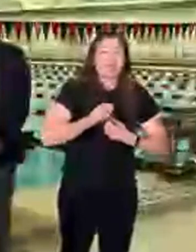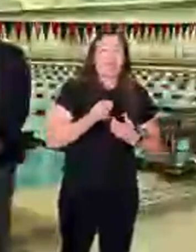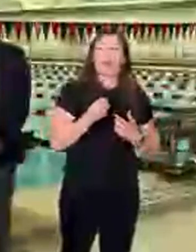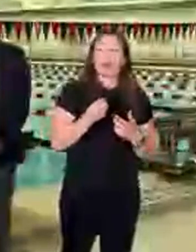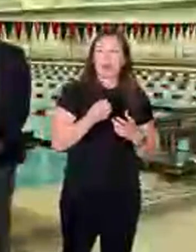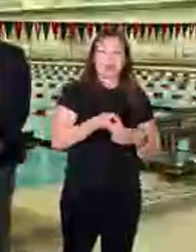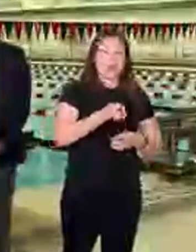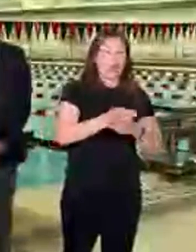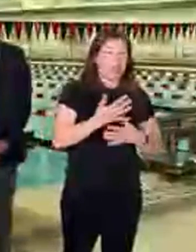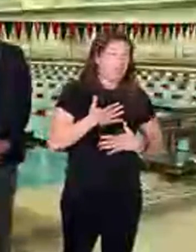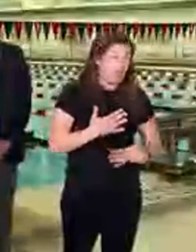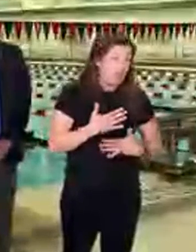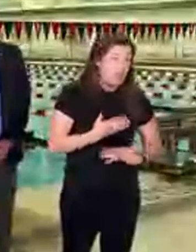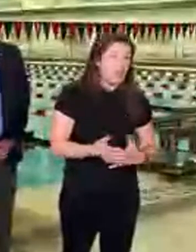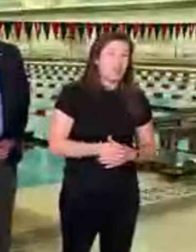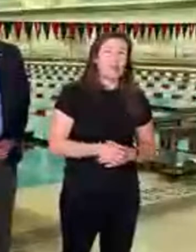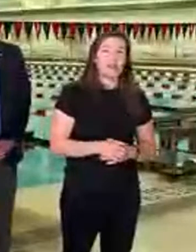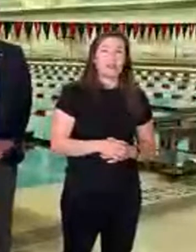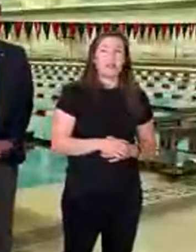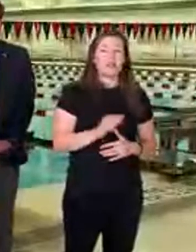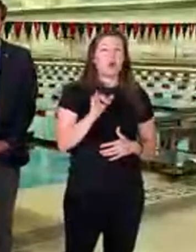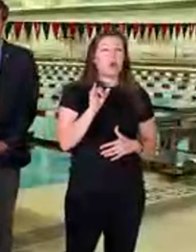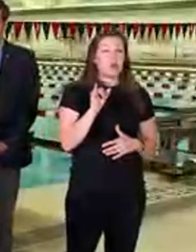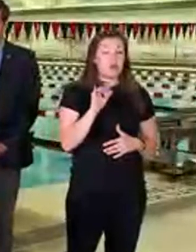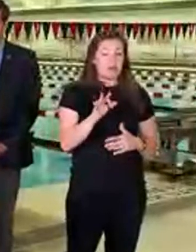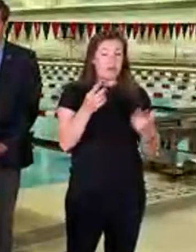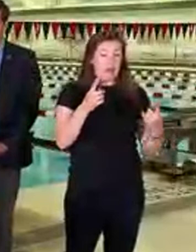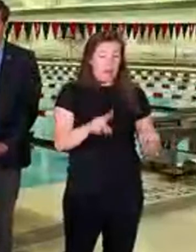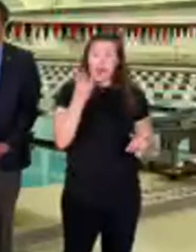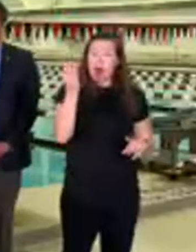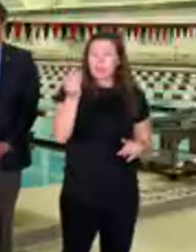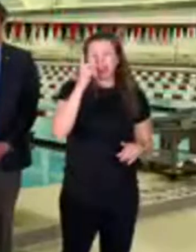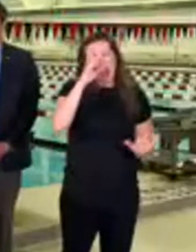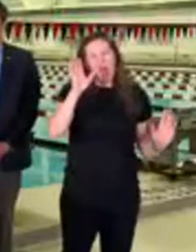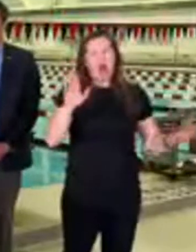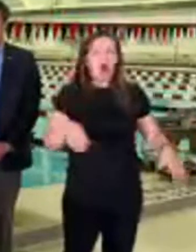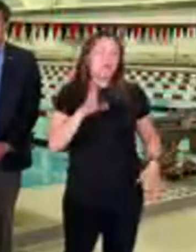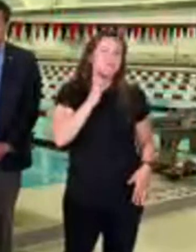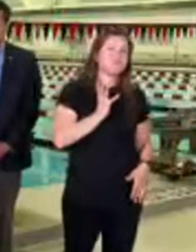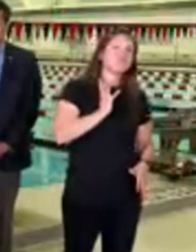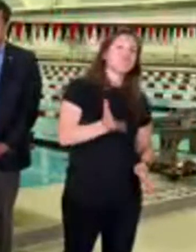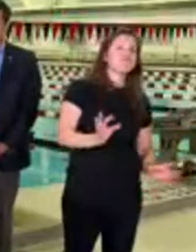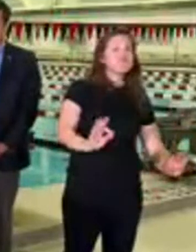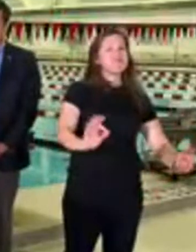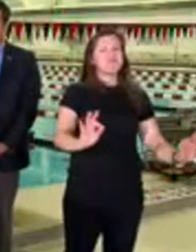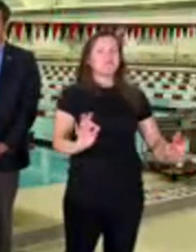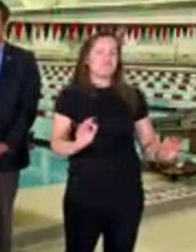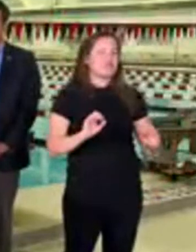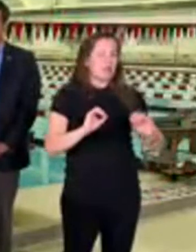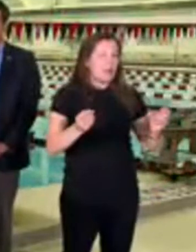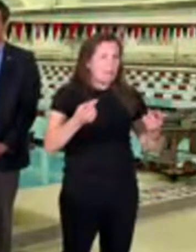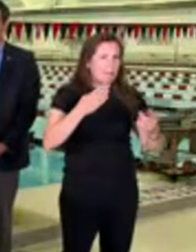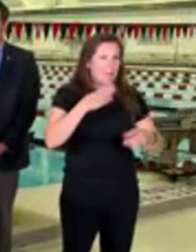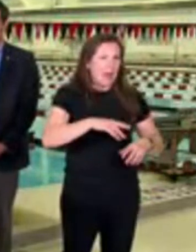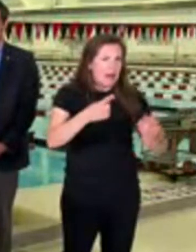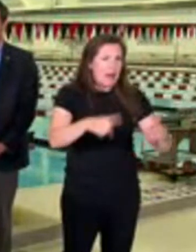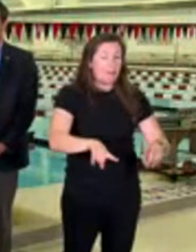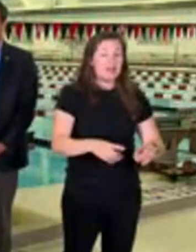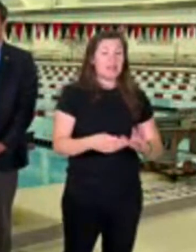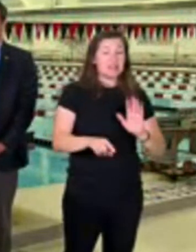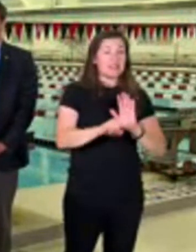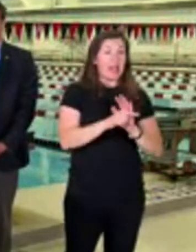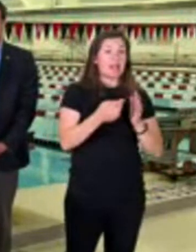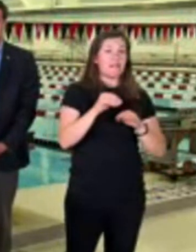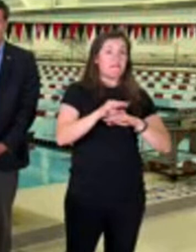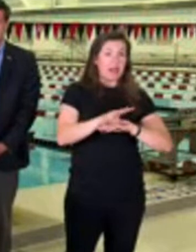chestness and difficulty breathing. And then people with these conditions, they go outside and they think, oh, I'm going to be fine, nothing bad's going to happen. The bad effects